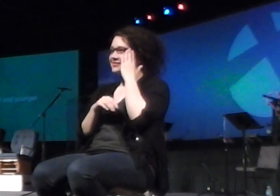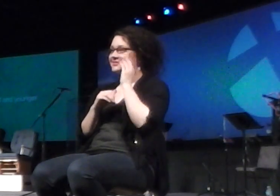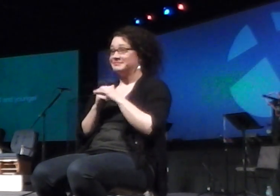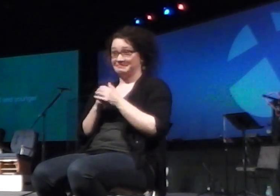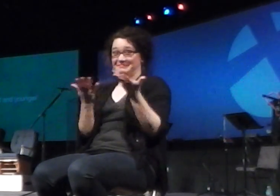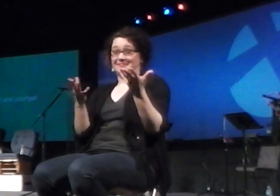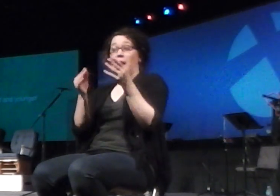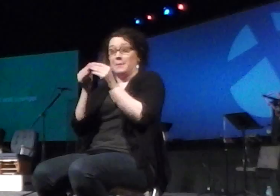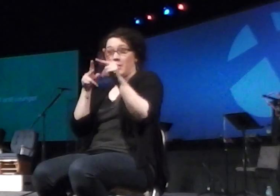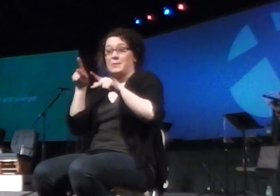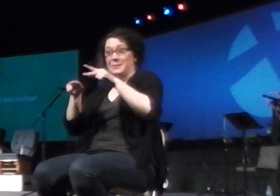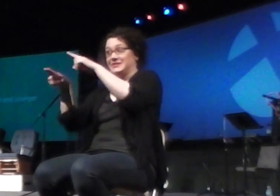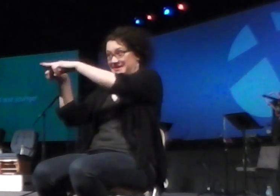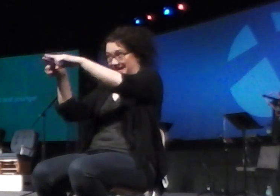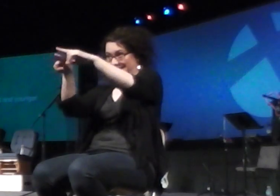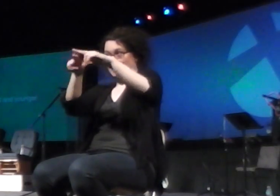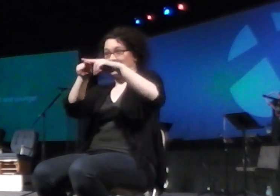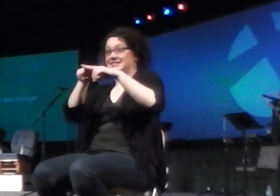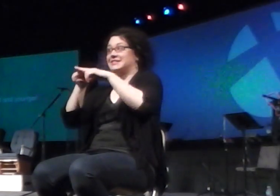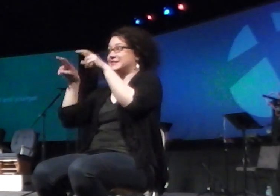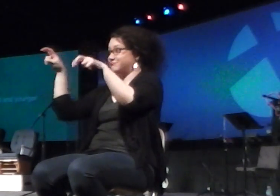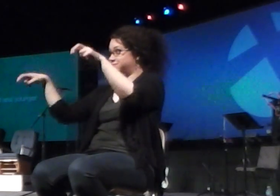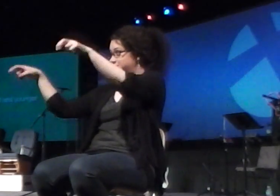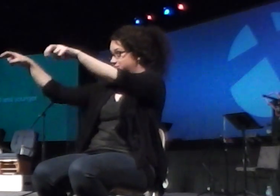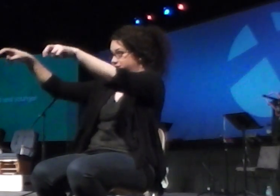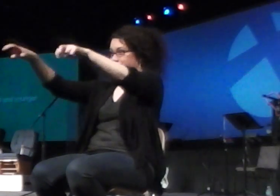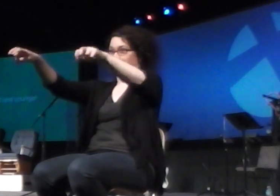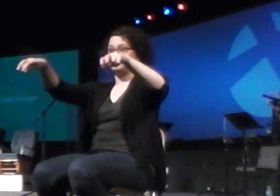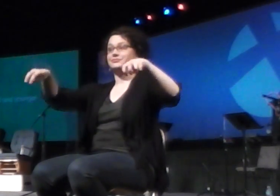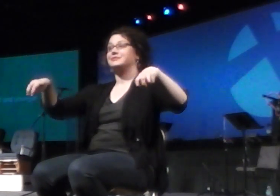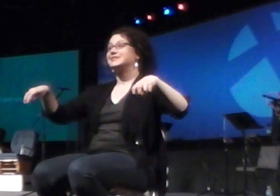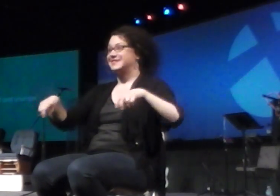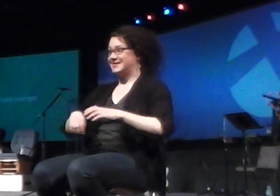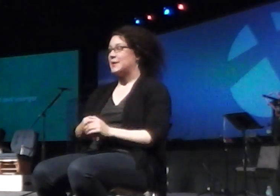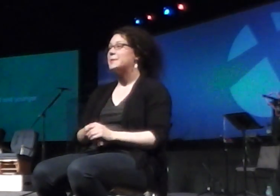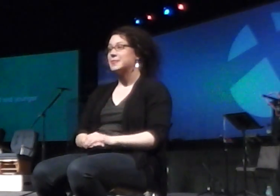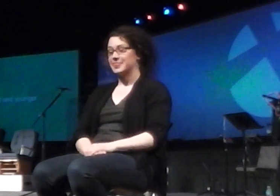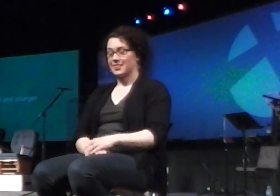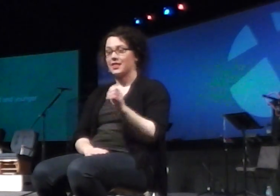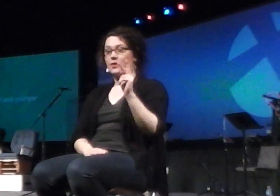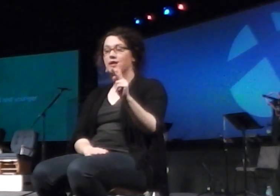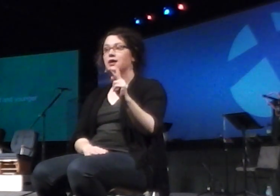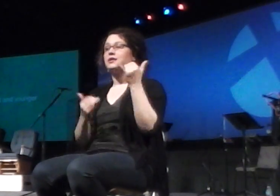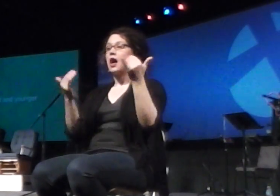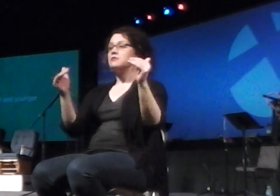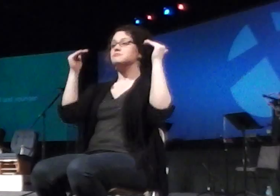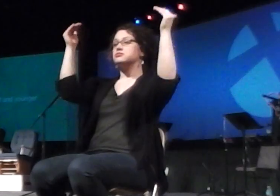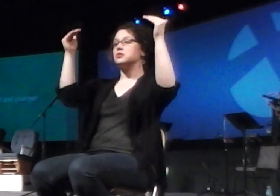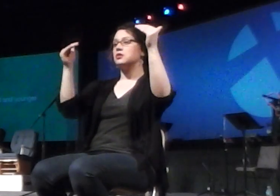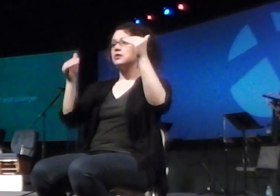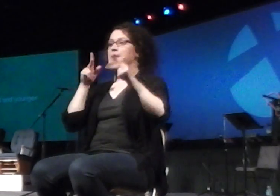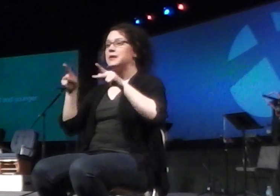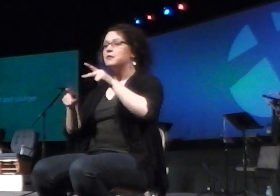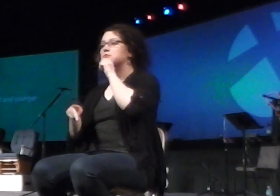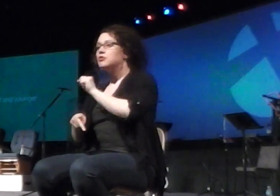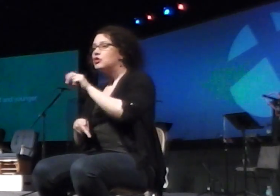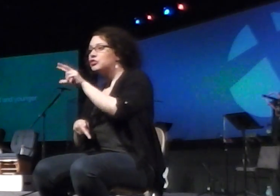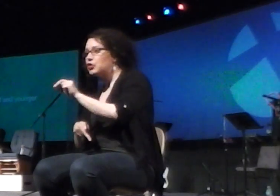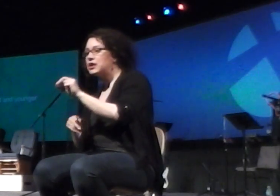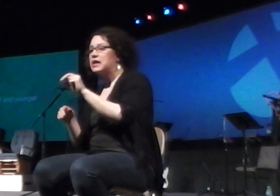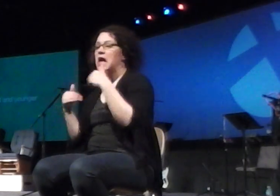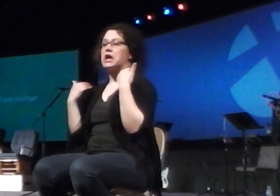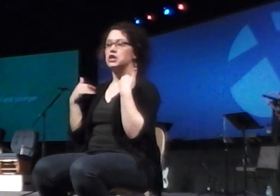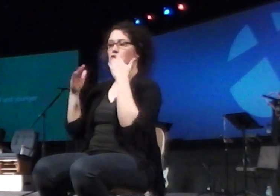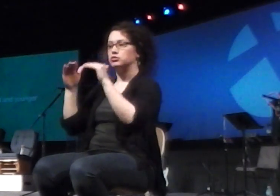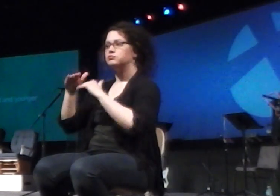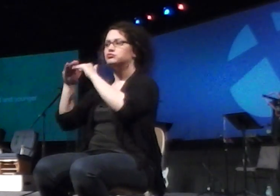it. Okay, more of a sat down. All right. Okay, this is 30 years old and younger. You